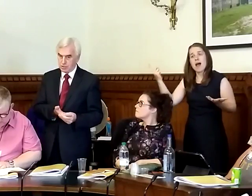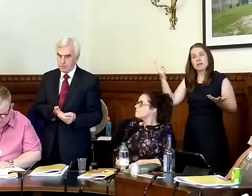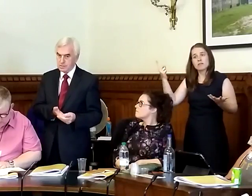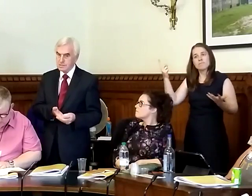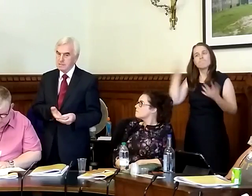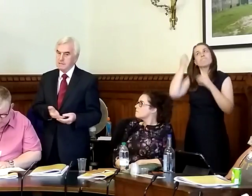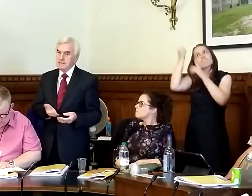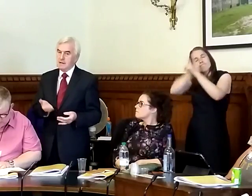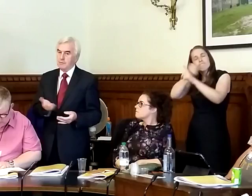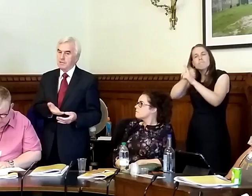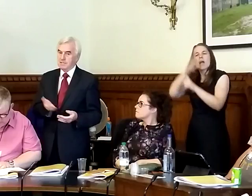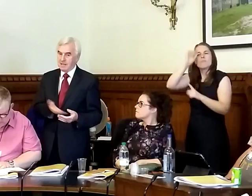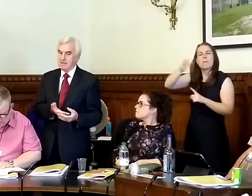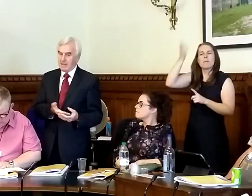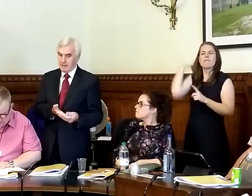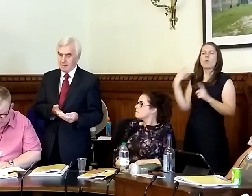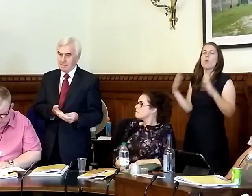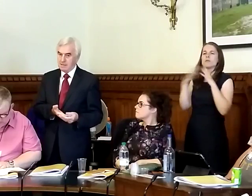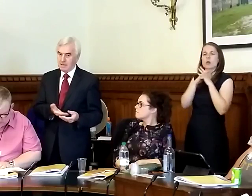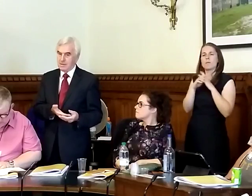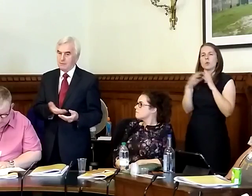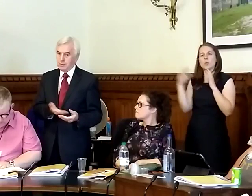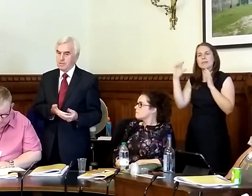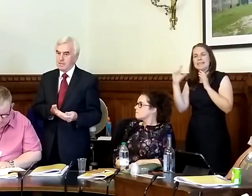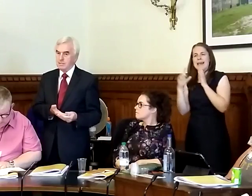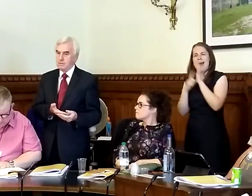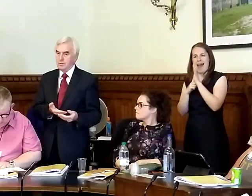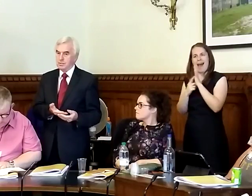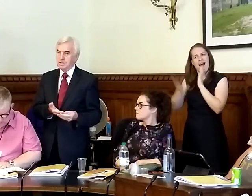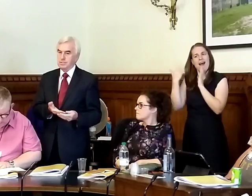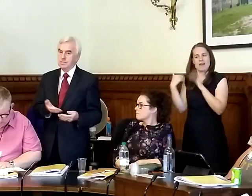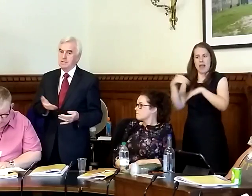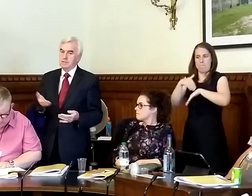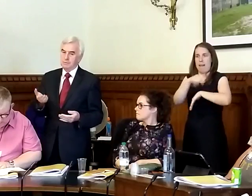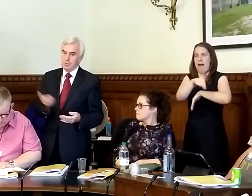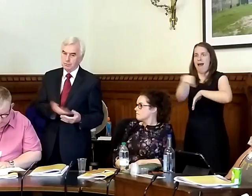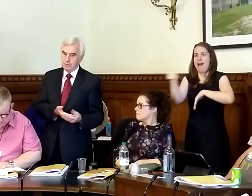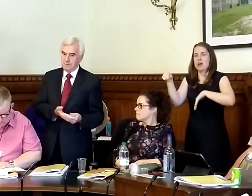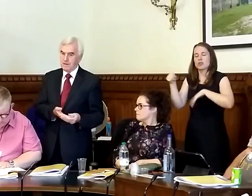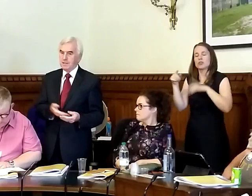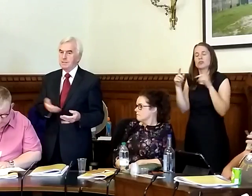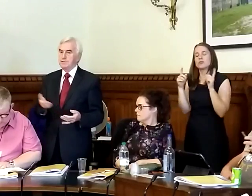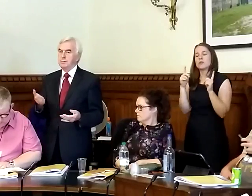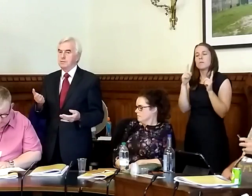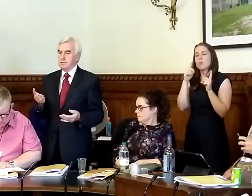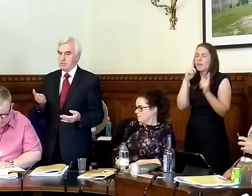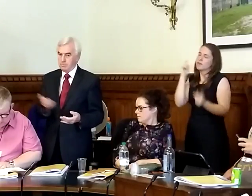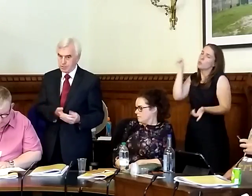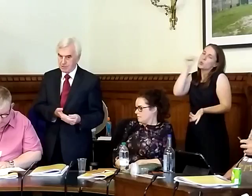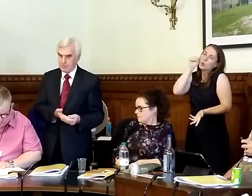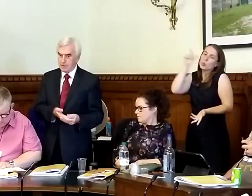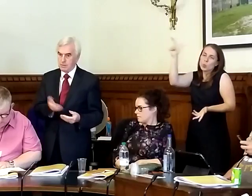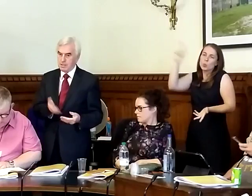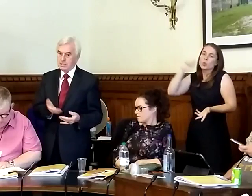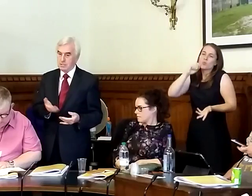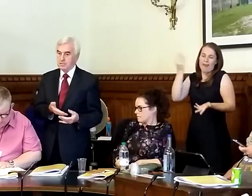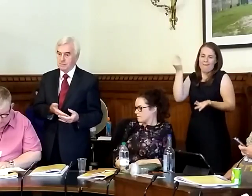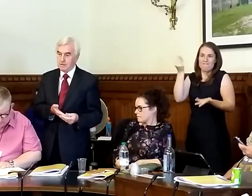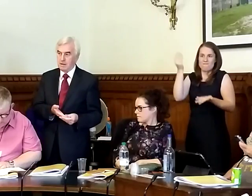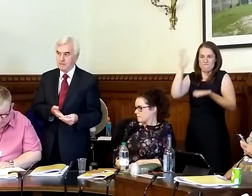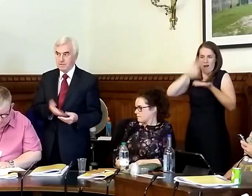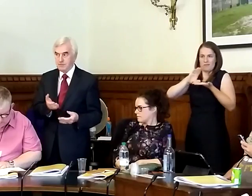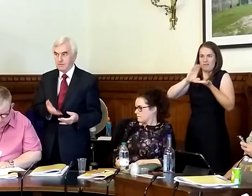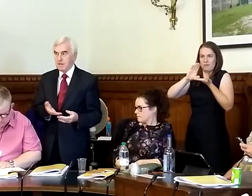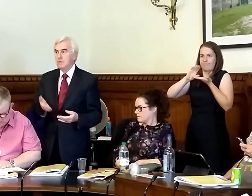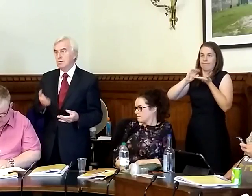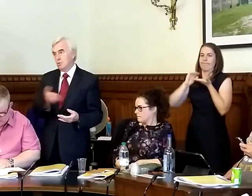its implications. And we said then that that would lead to not just the withdrawal of funds, the human suffering, it would lead to